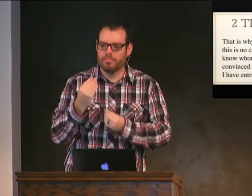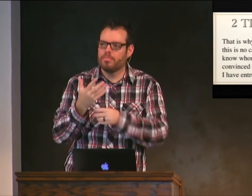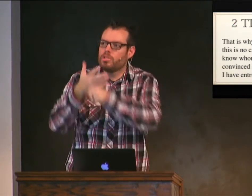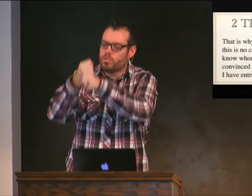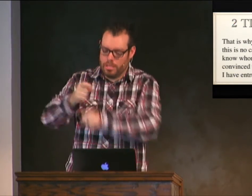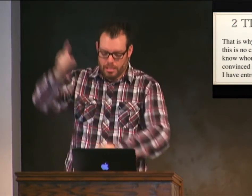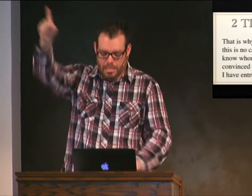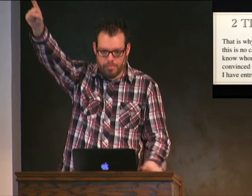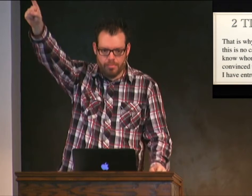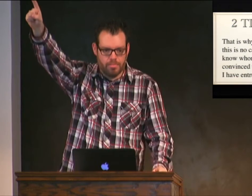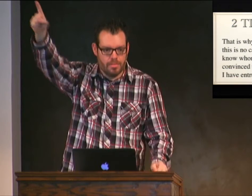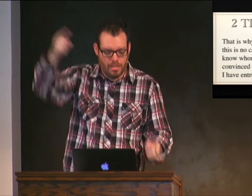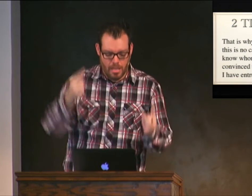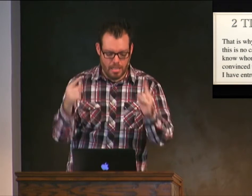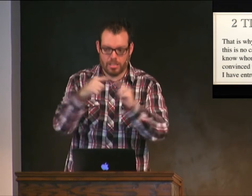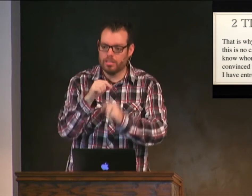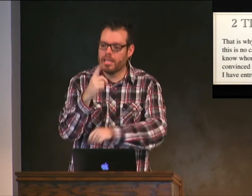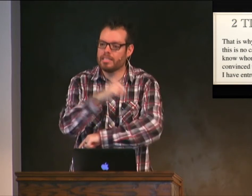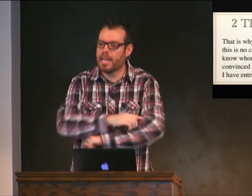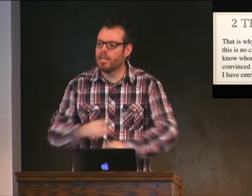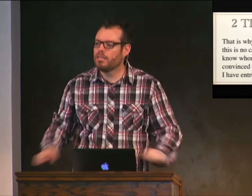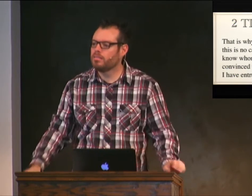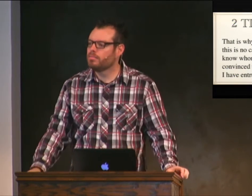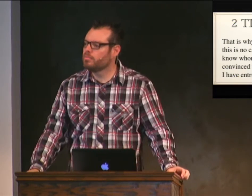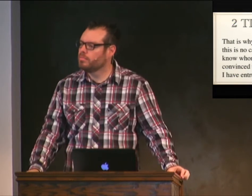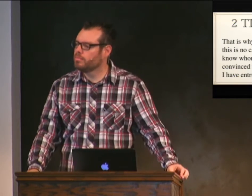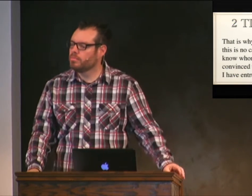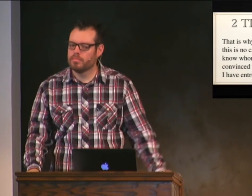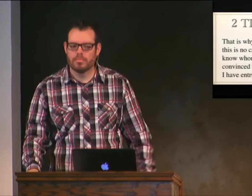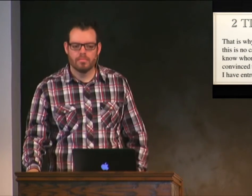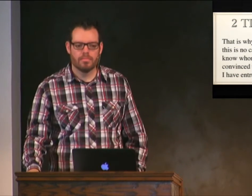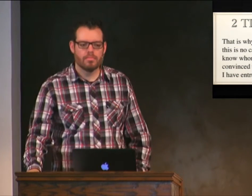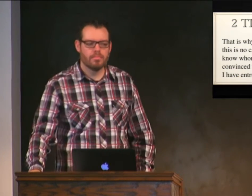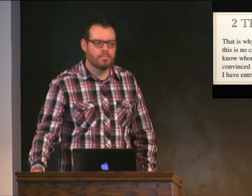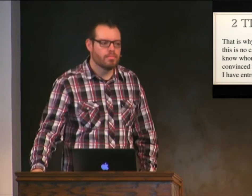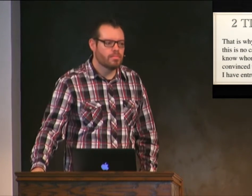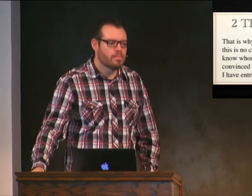have. Trust in him till that day.